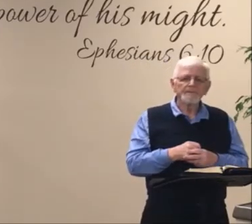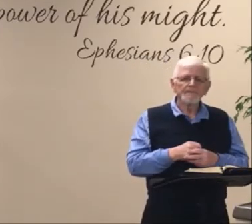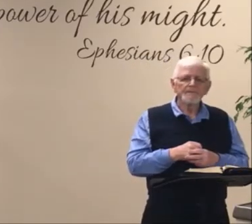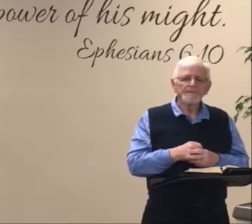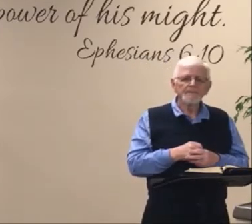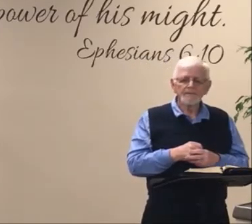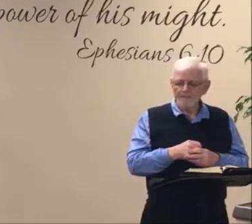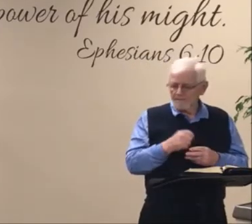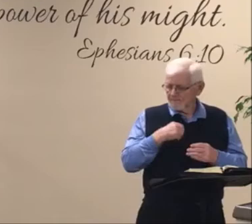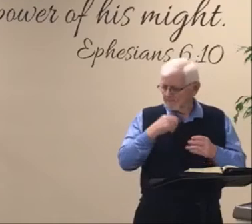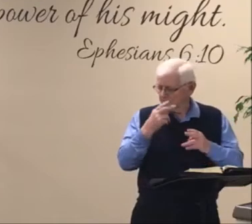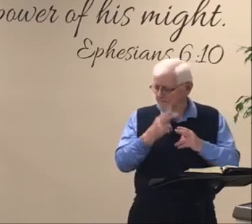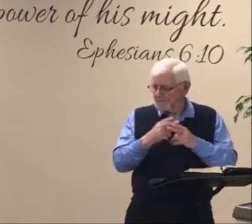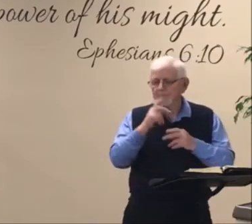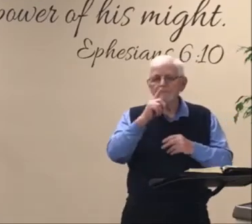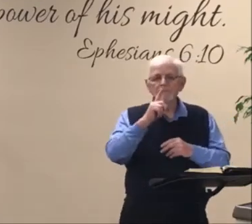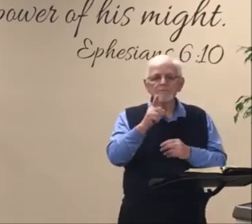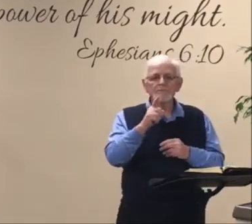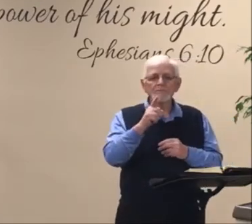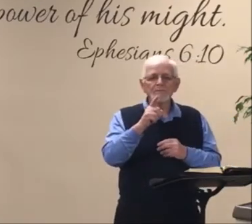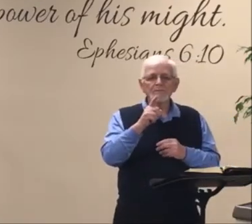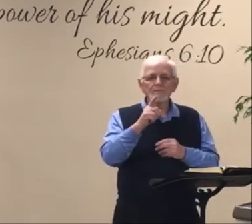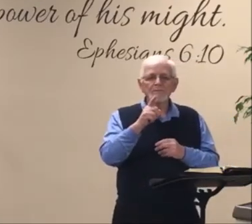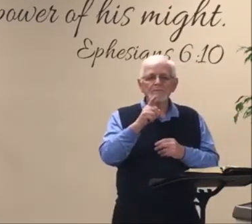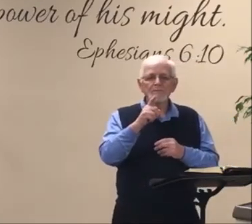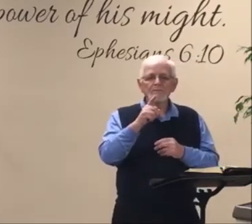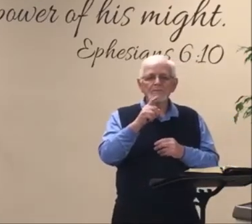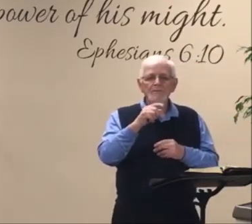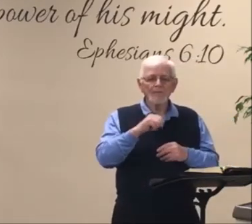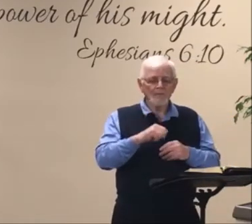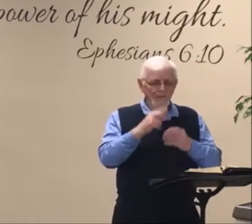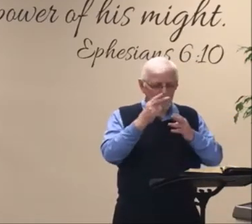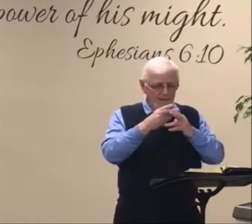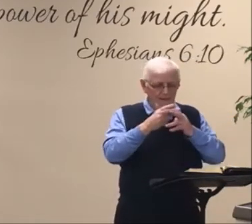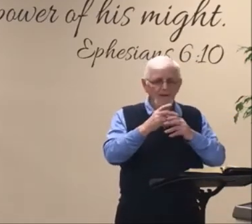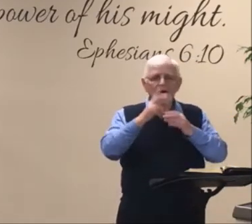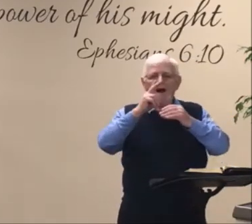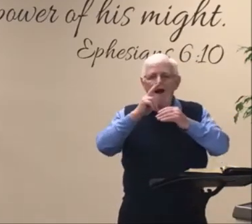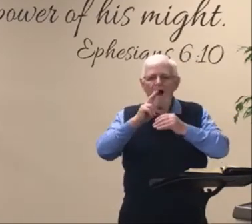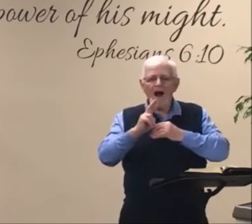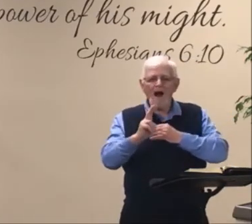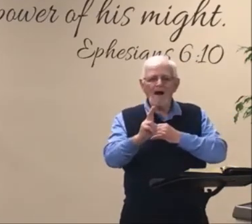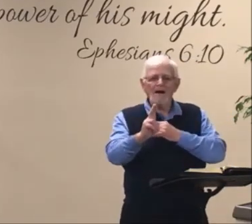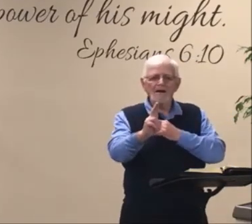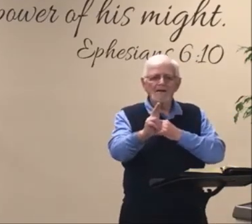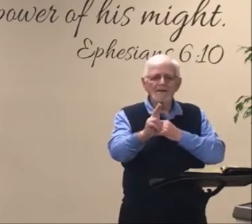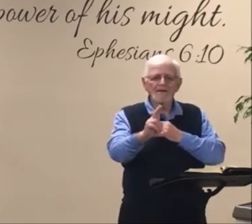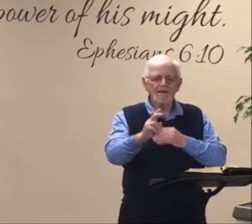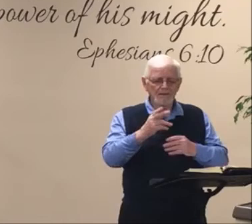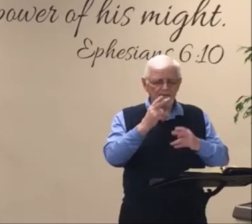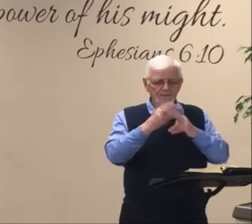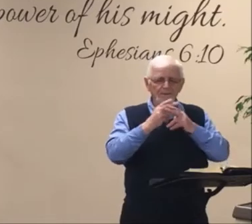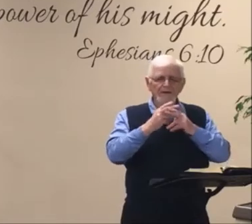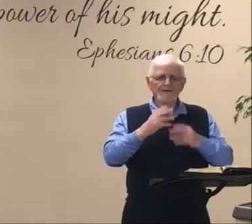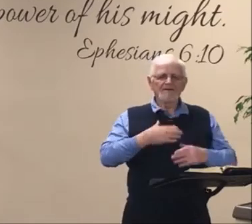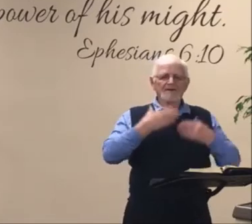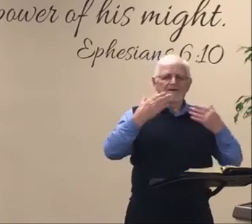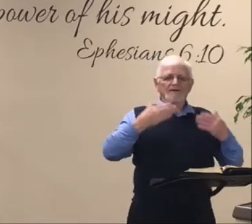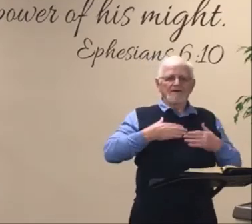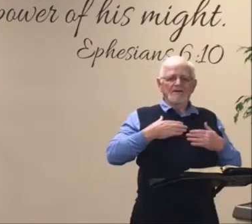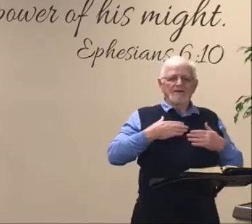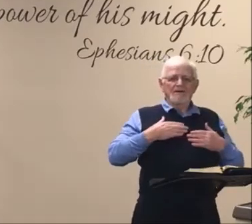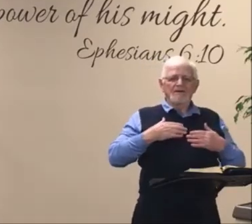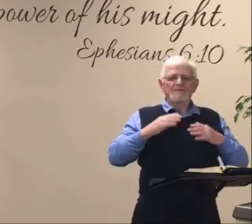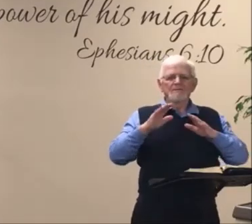Would you say my name is truthful? My name is honesty. My name is joyful. My name is